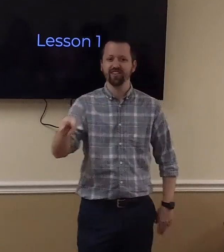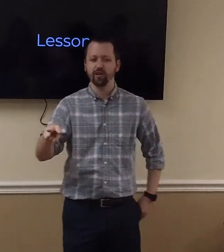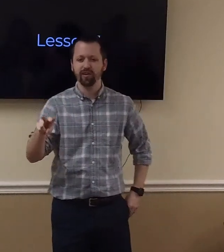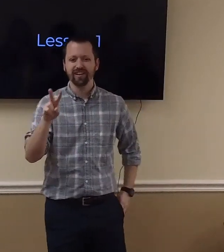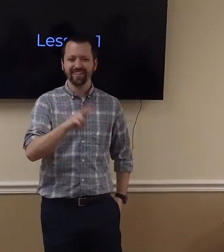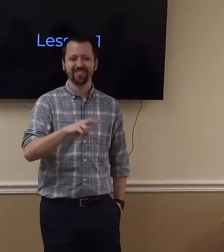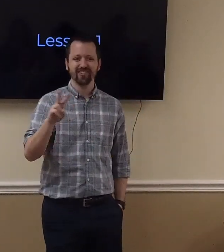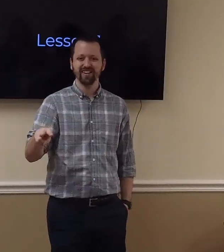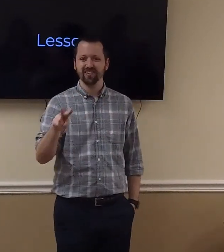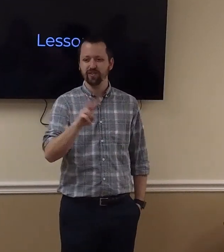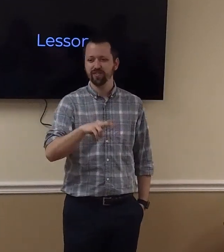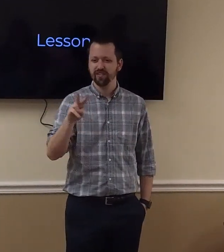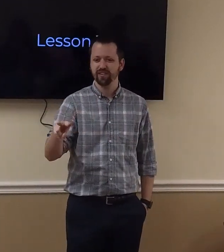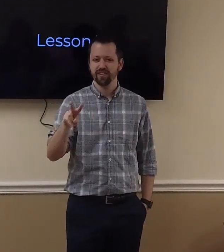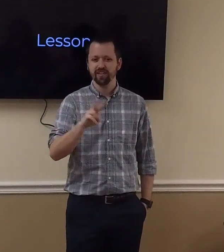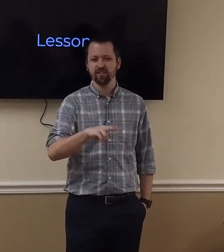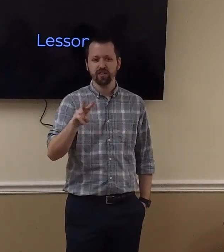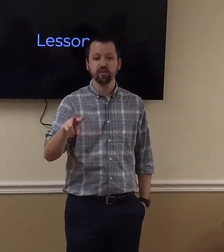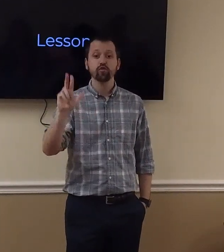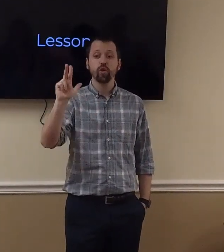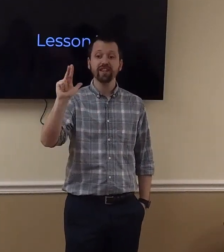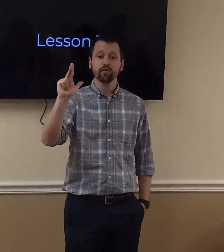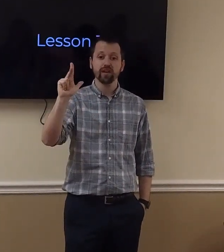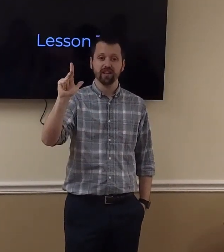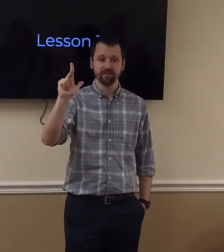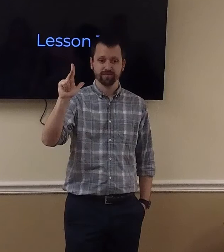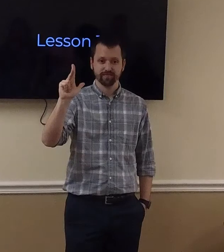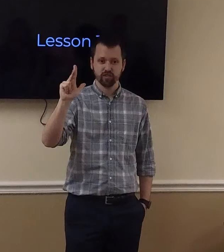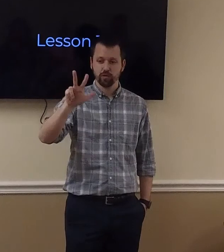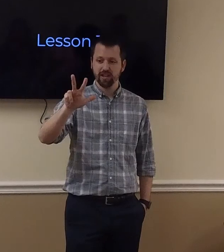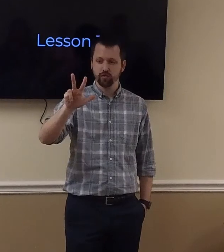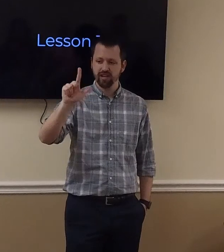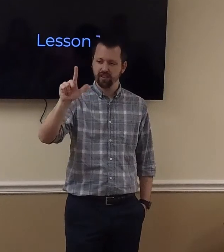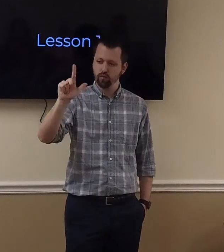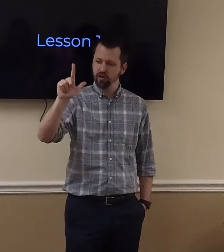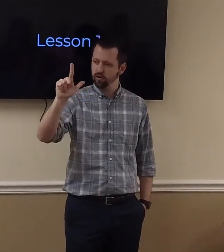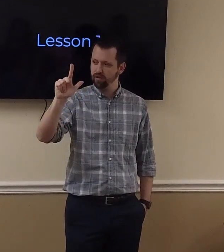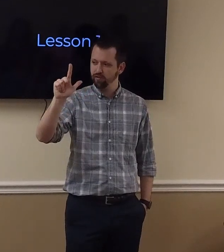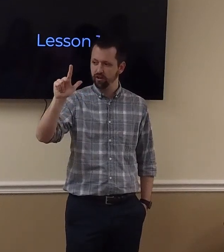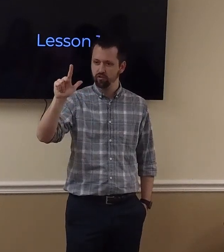22. 23. So you make a 3 and you wiggle your middle finger.